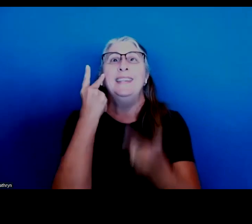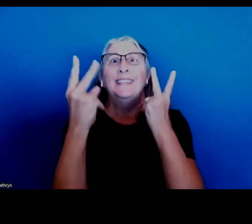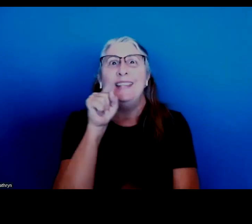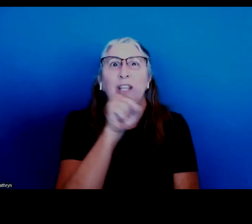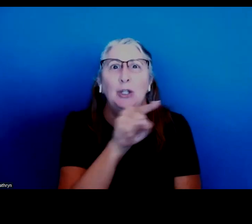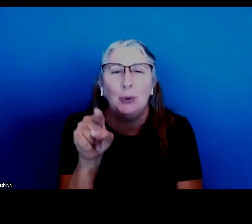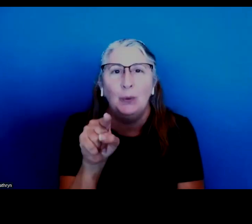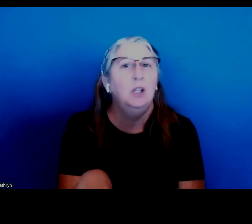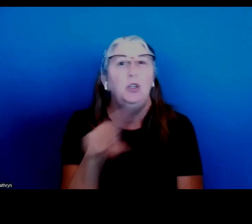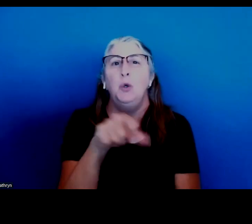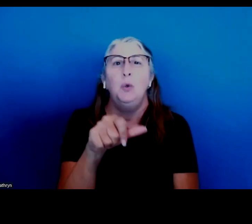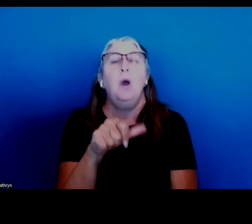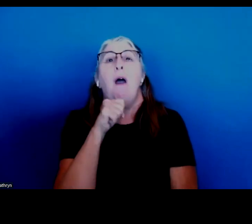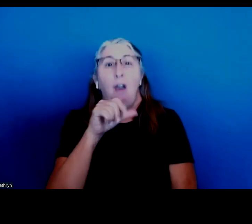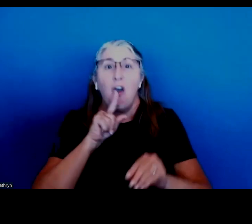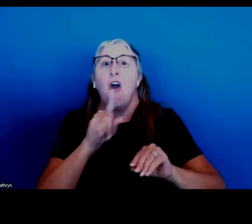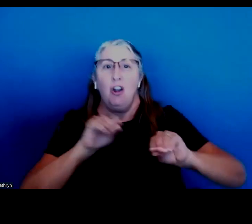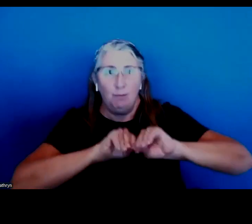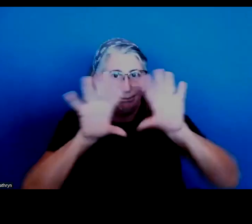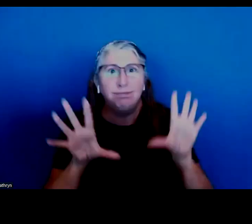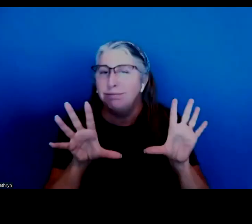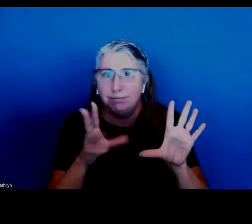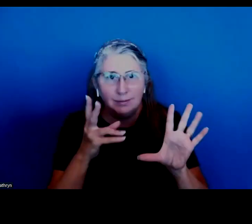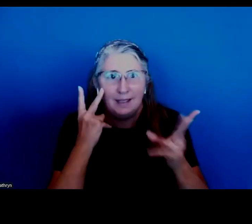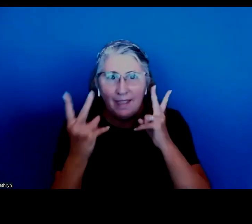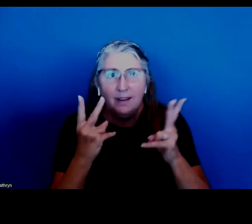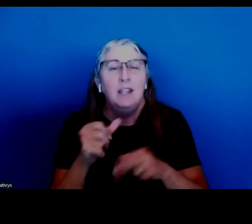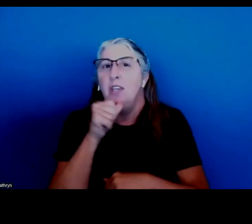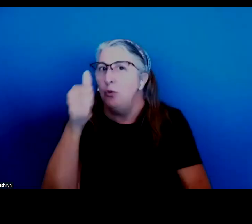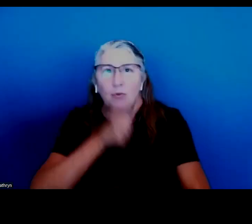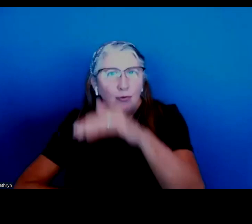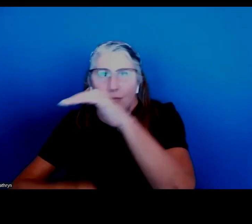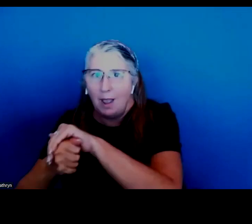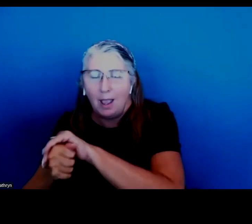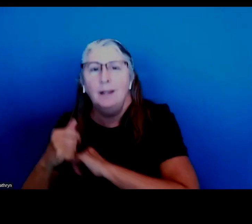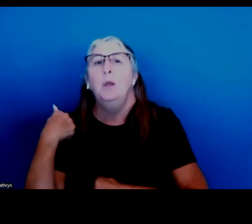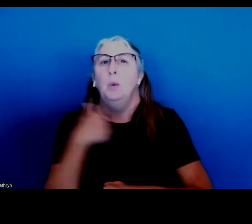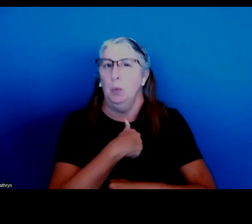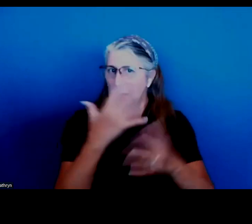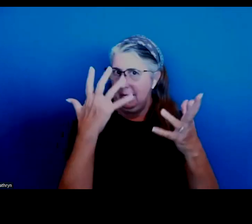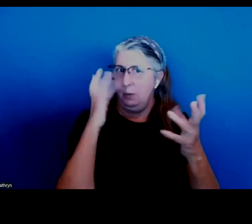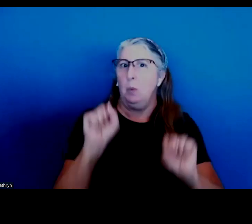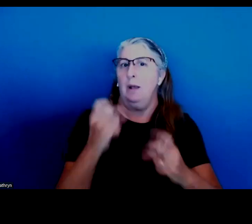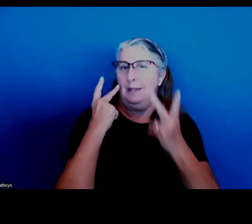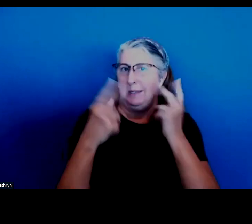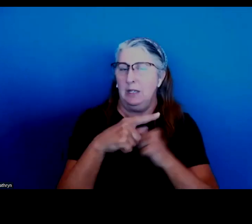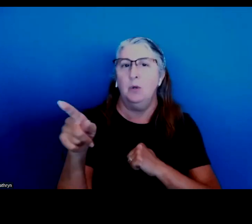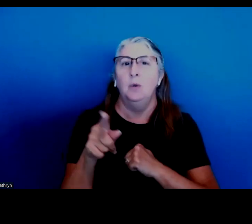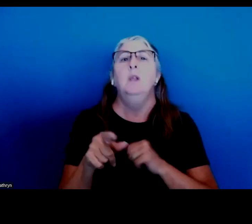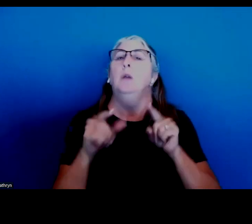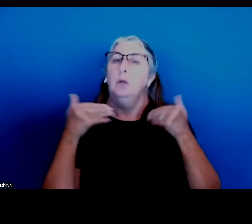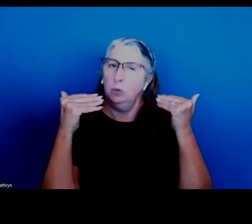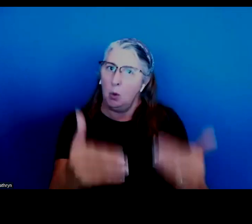not invisible, and you shouldn't make yourself so in order to access the care and services that are